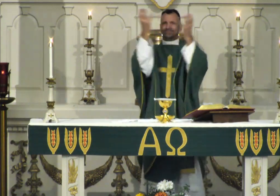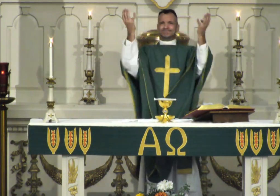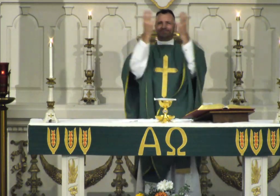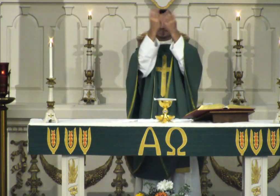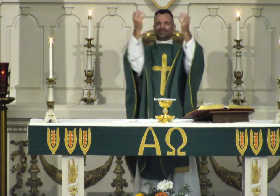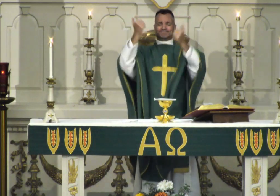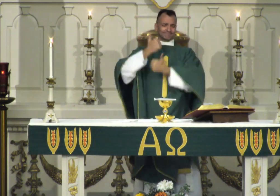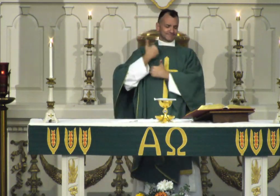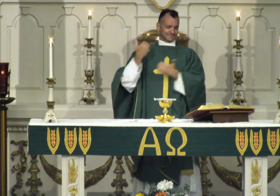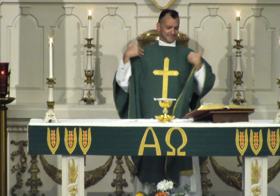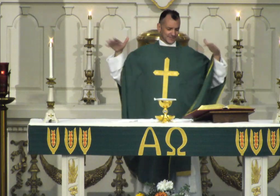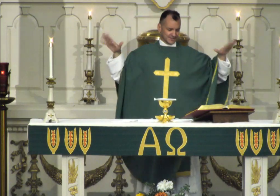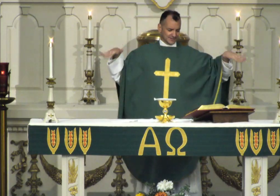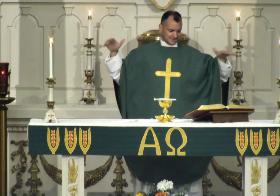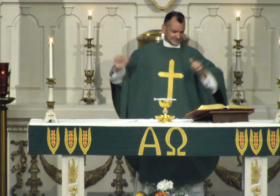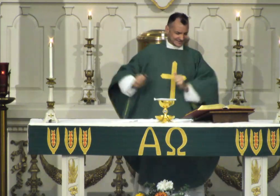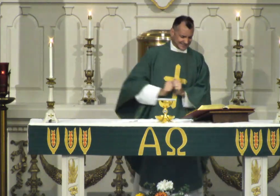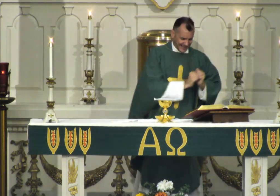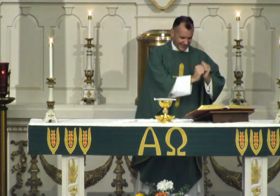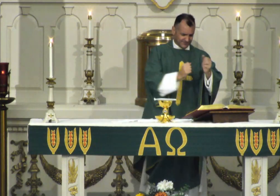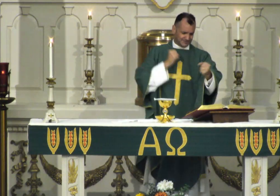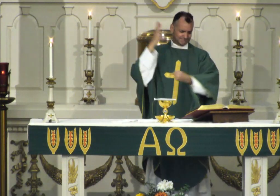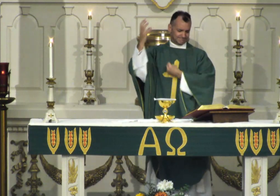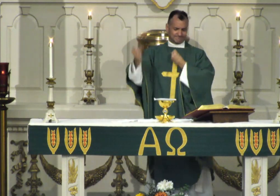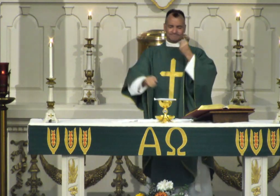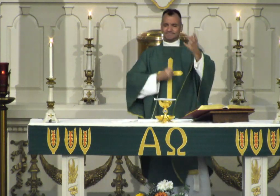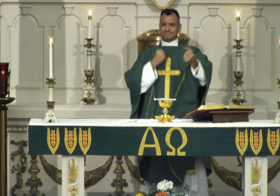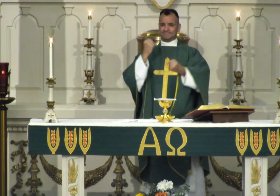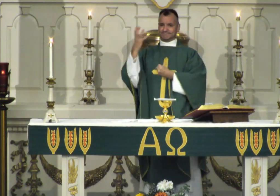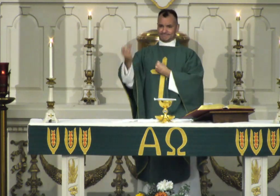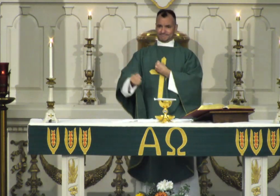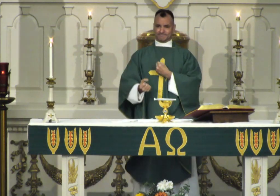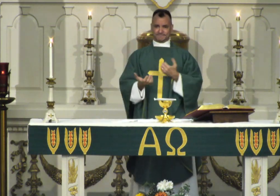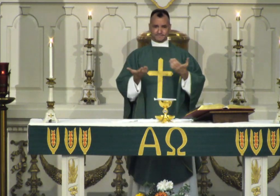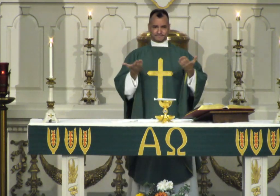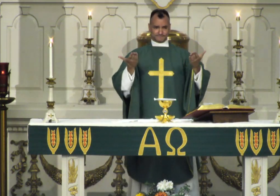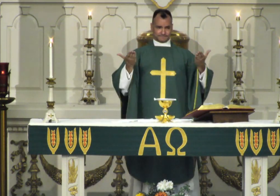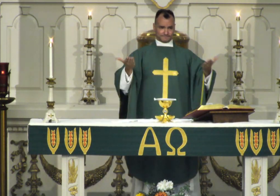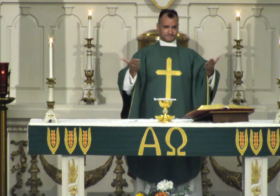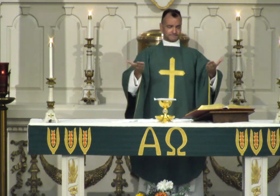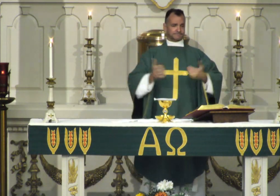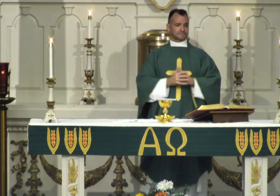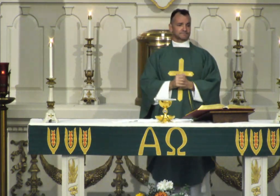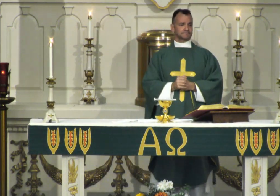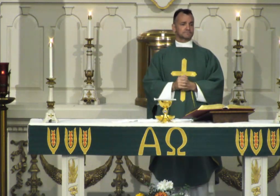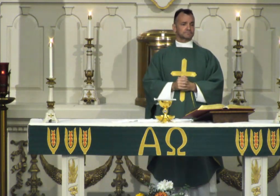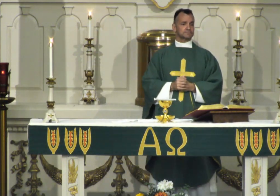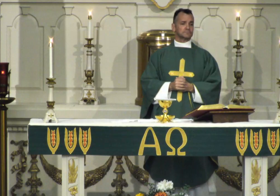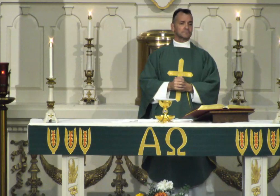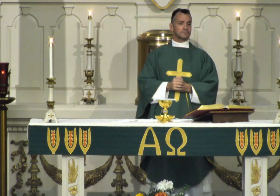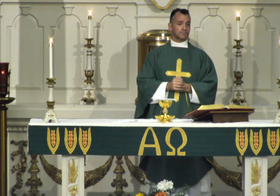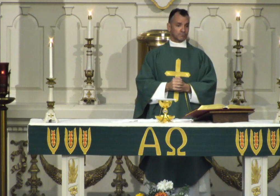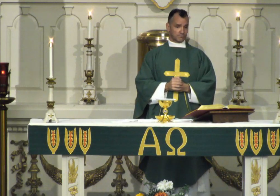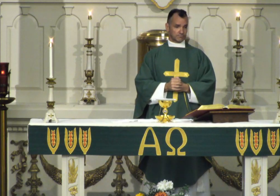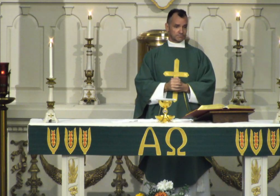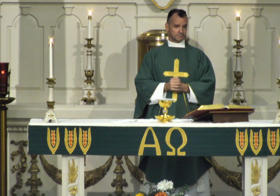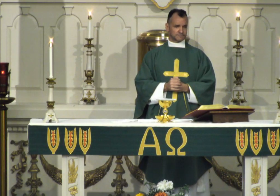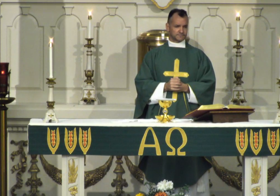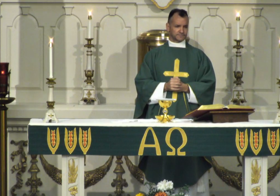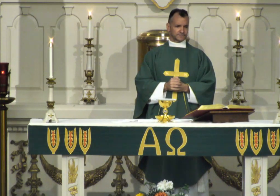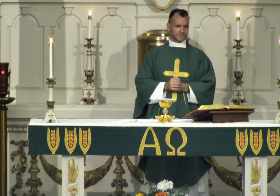And so, in company with the choirs of angels, we praise you, and with joy we